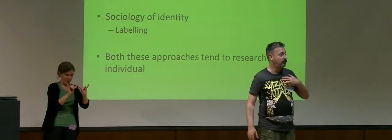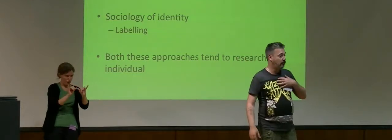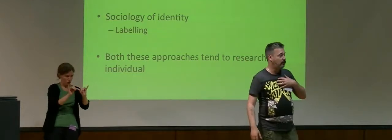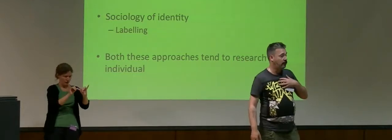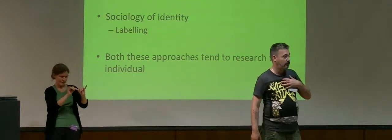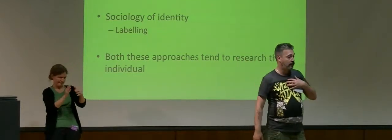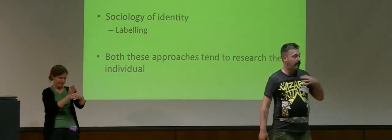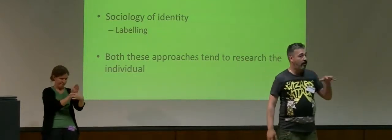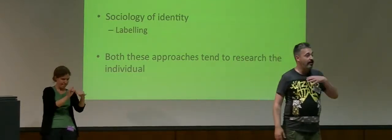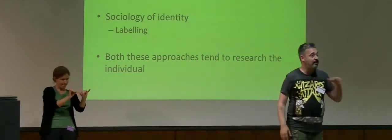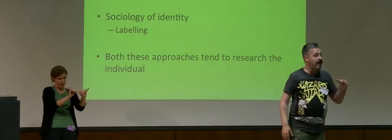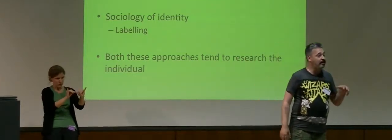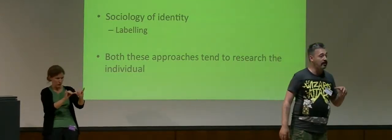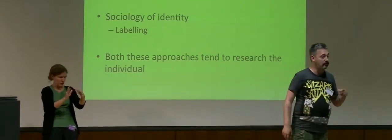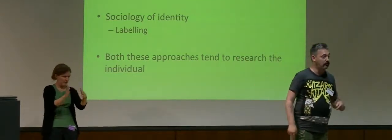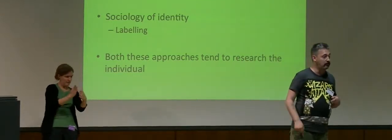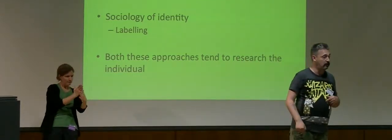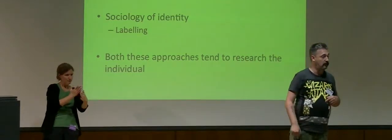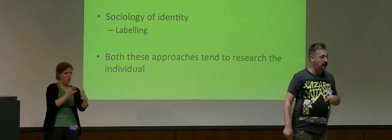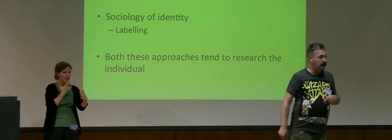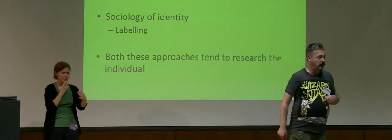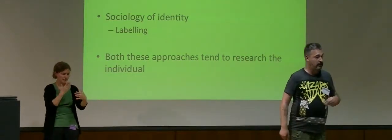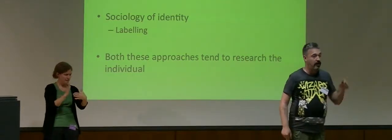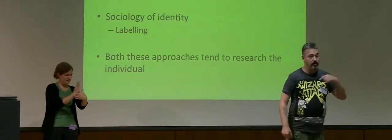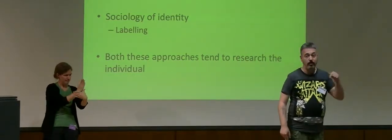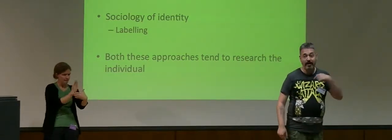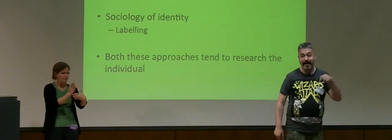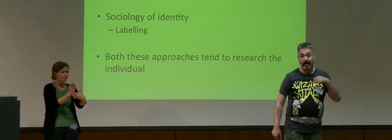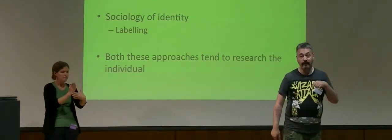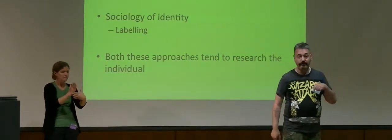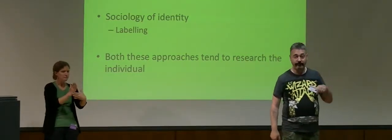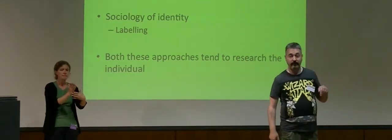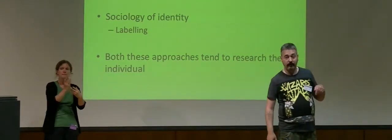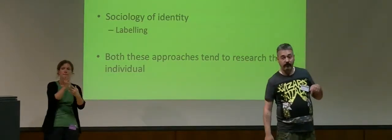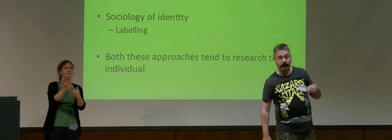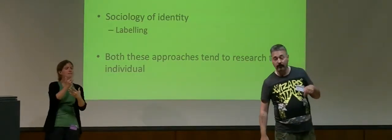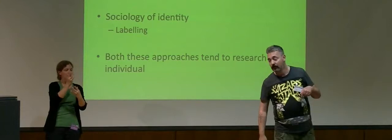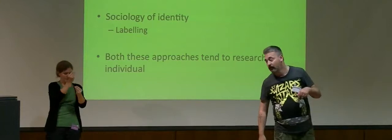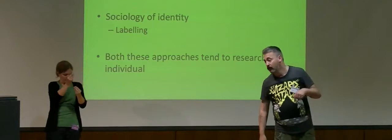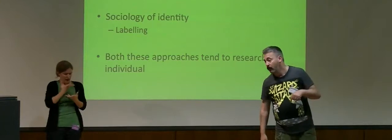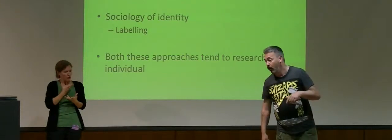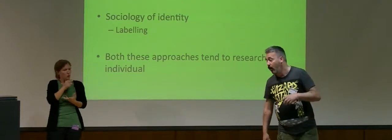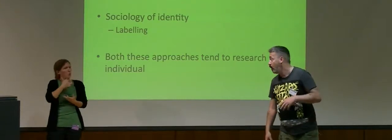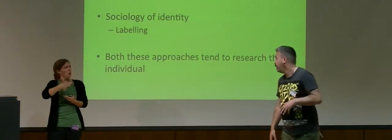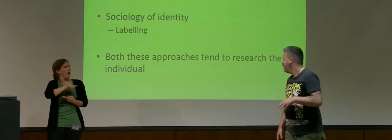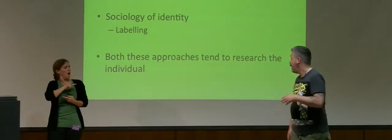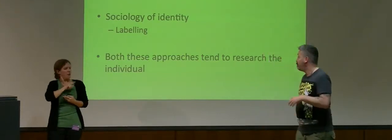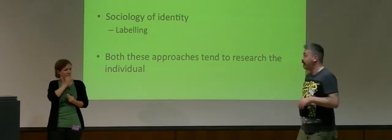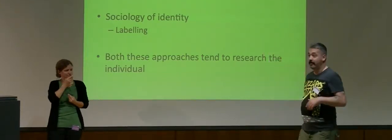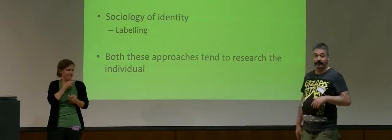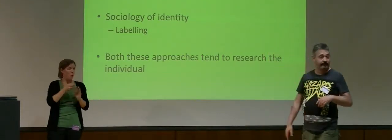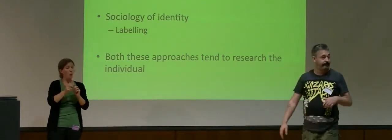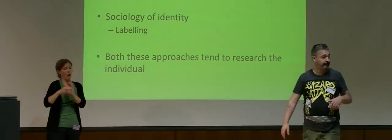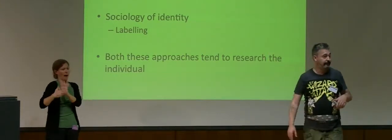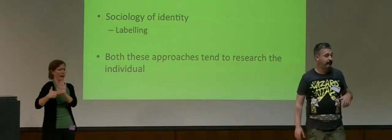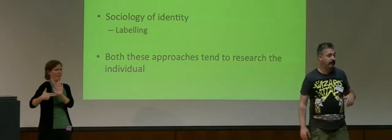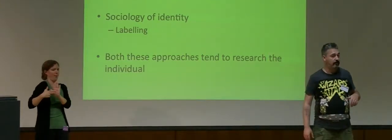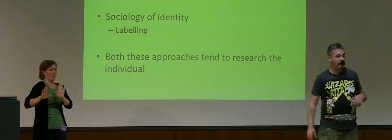us, in other words, orientation, tell us who we are, or